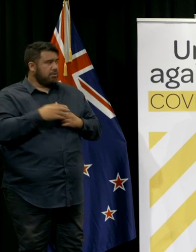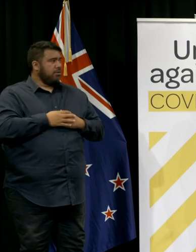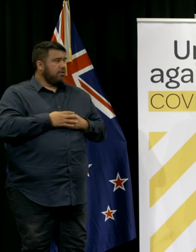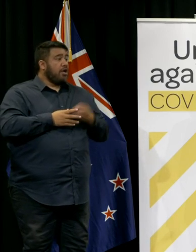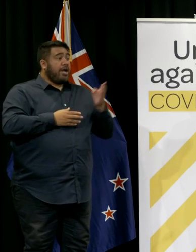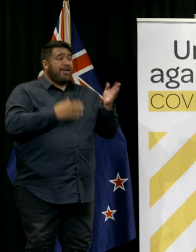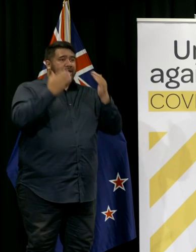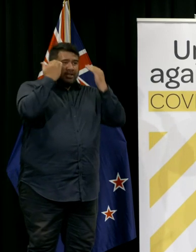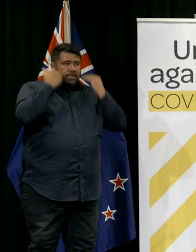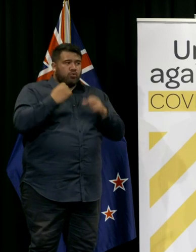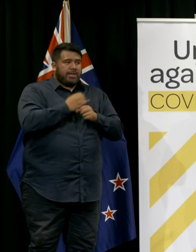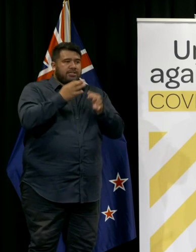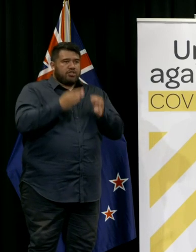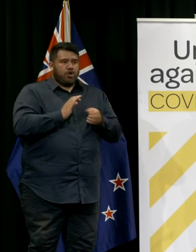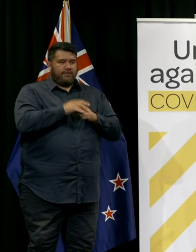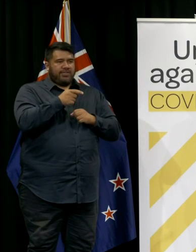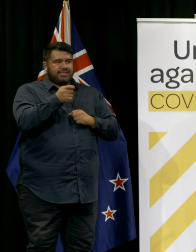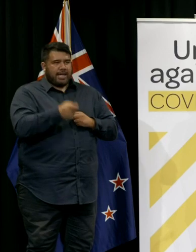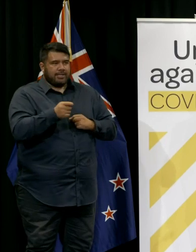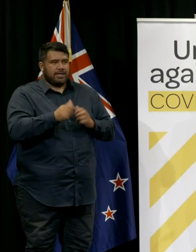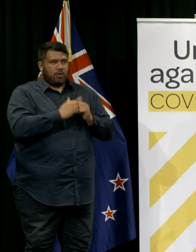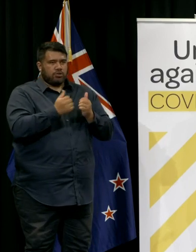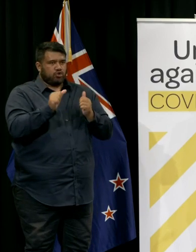for the judiciary. Do you have a view on